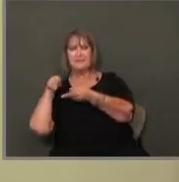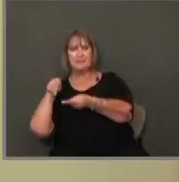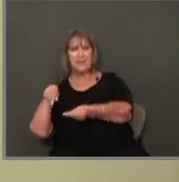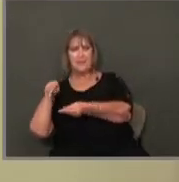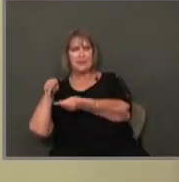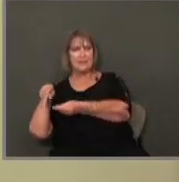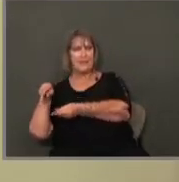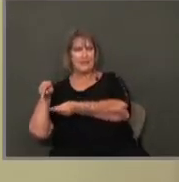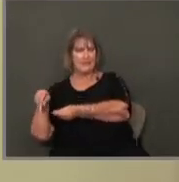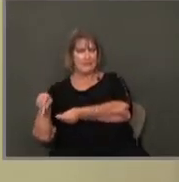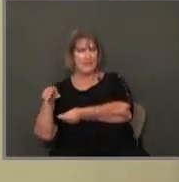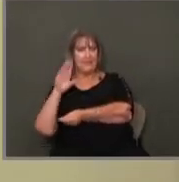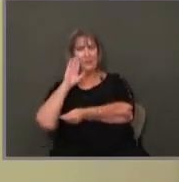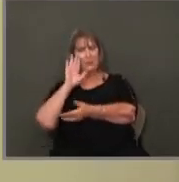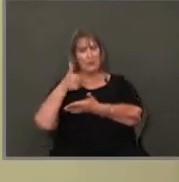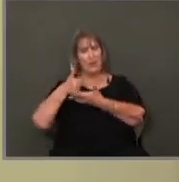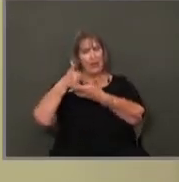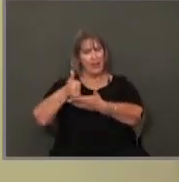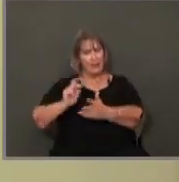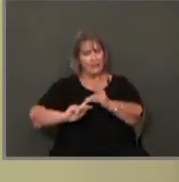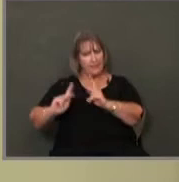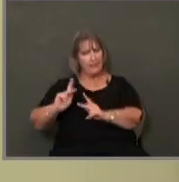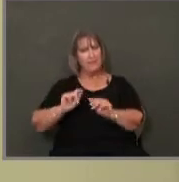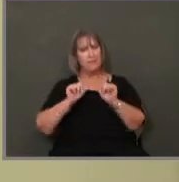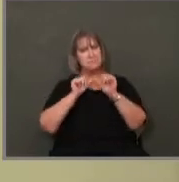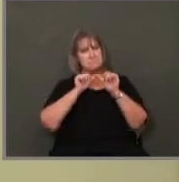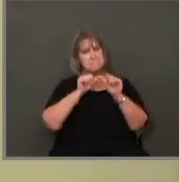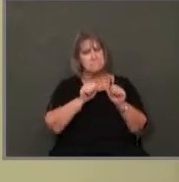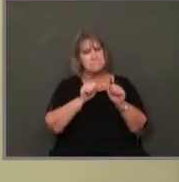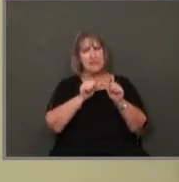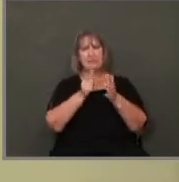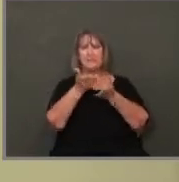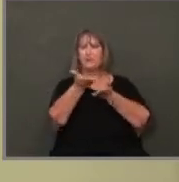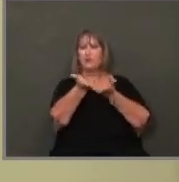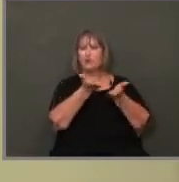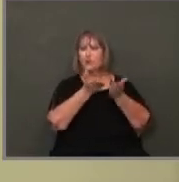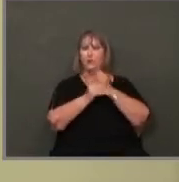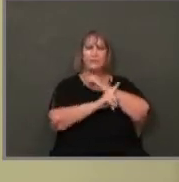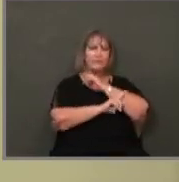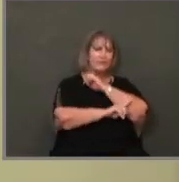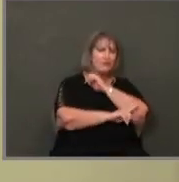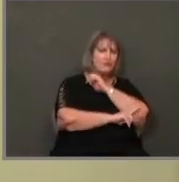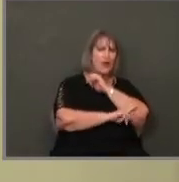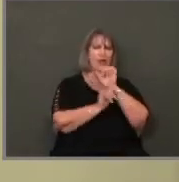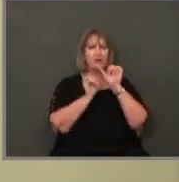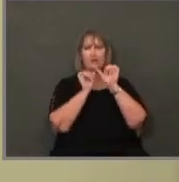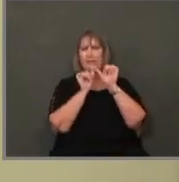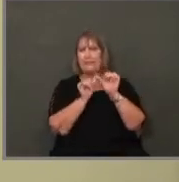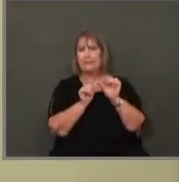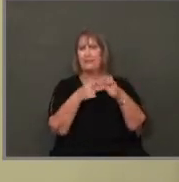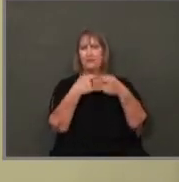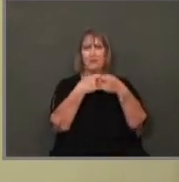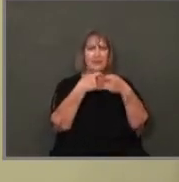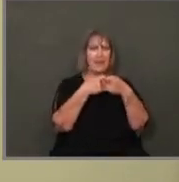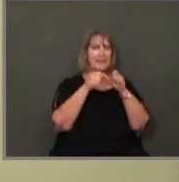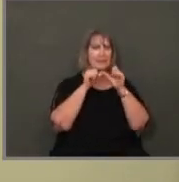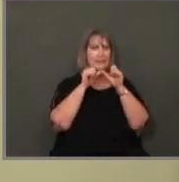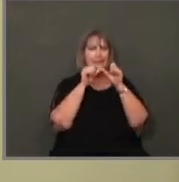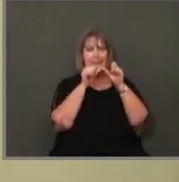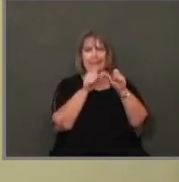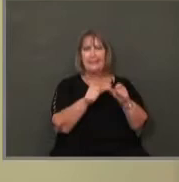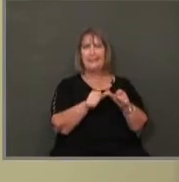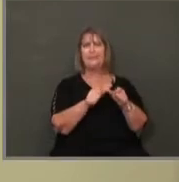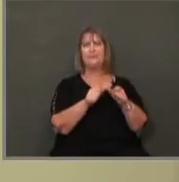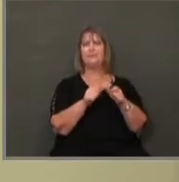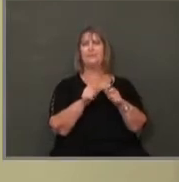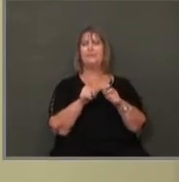maintain services and address the many issues that you guys want to address while being a